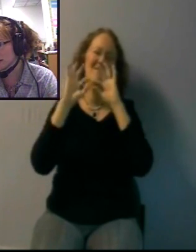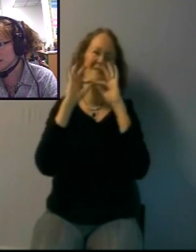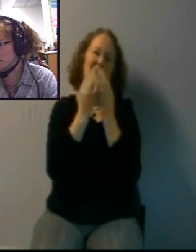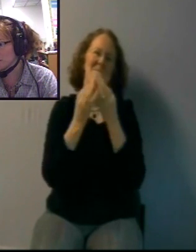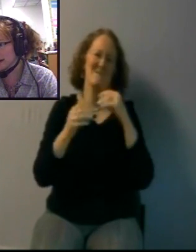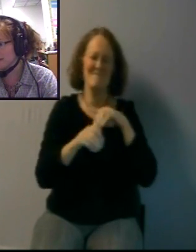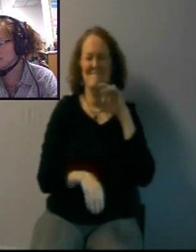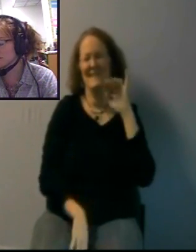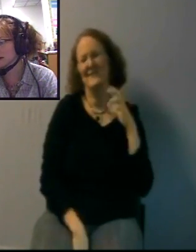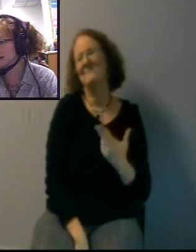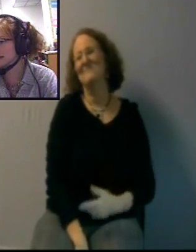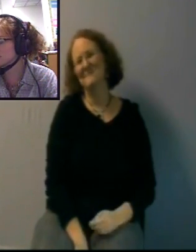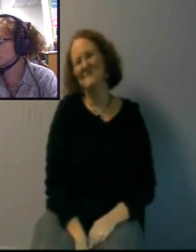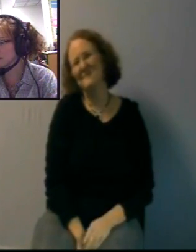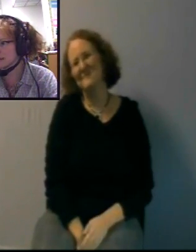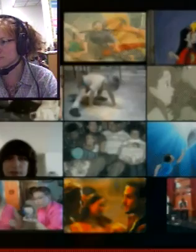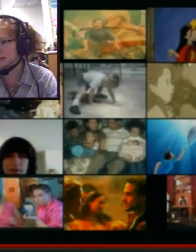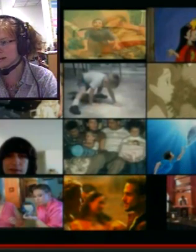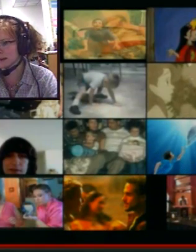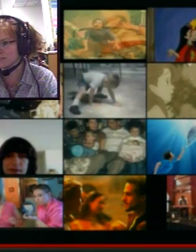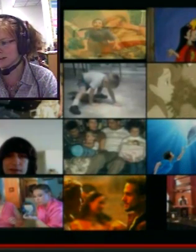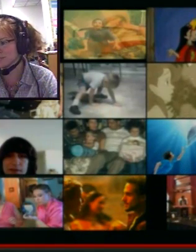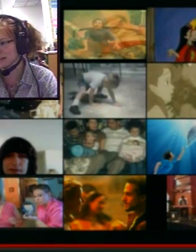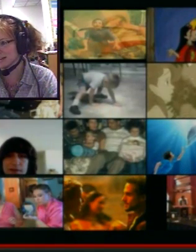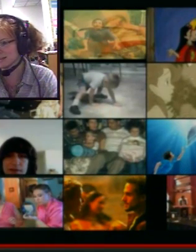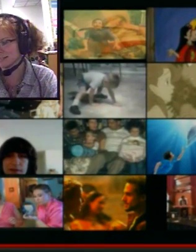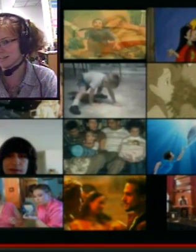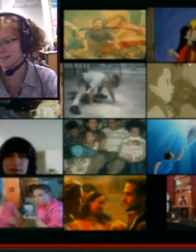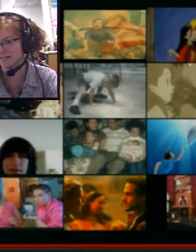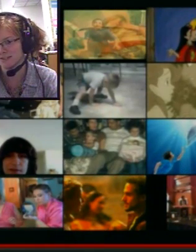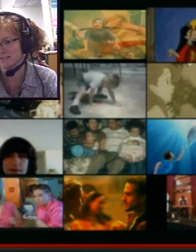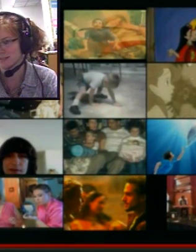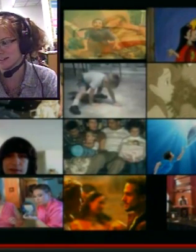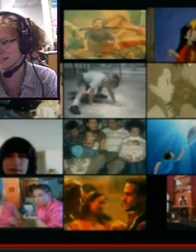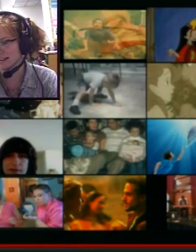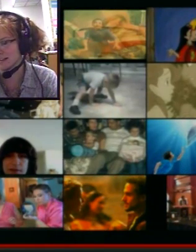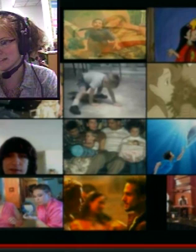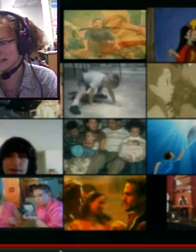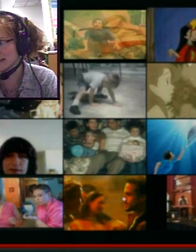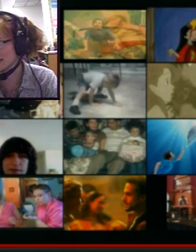separate ways, but it's great to be in a deaf family. That's the end.